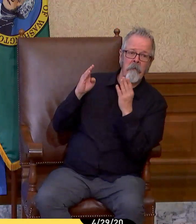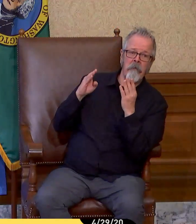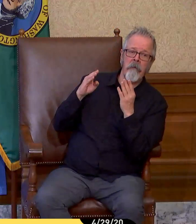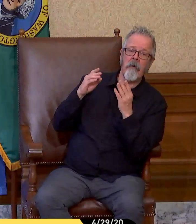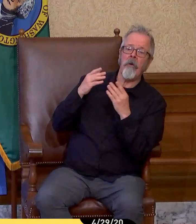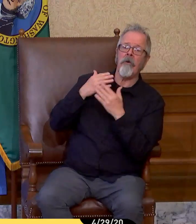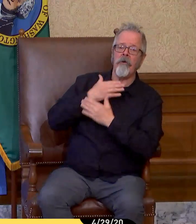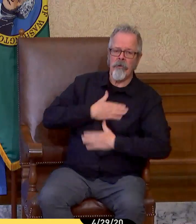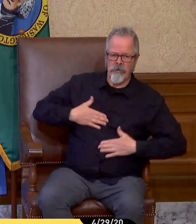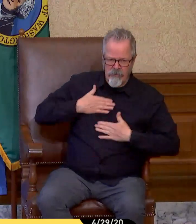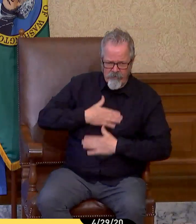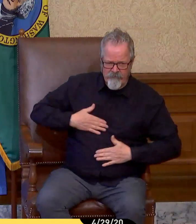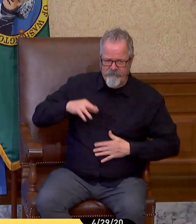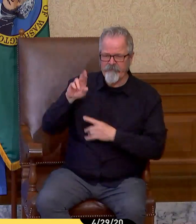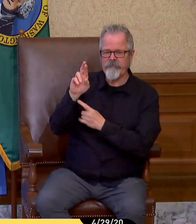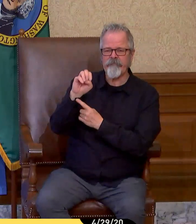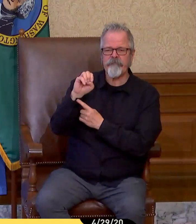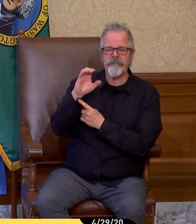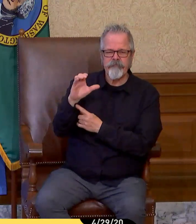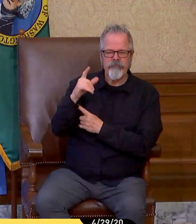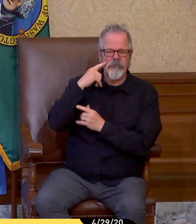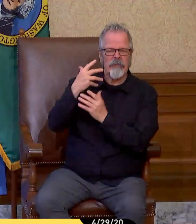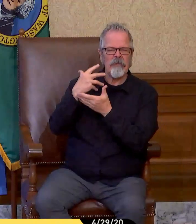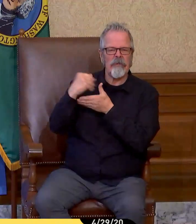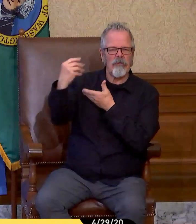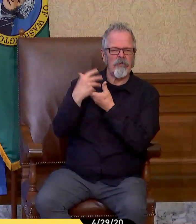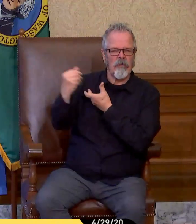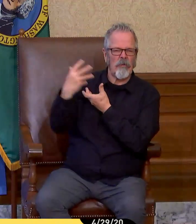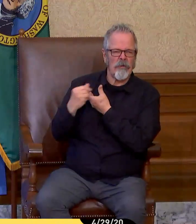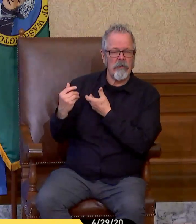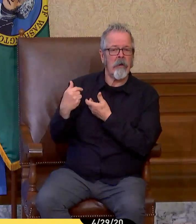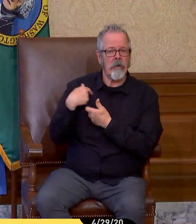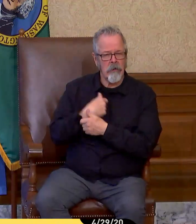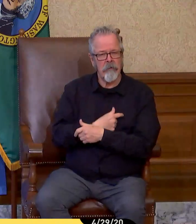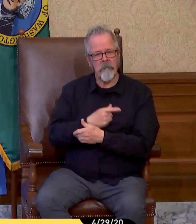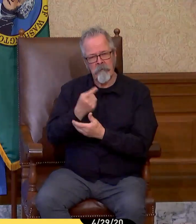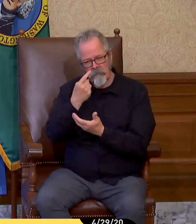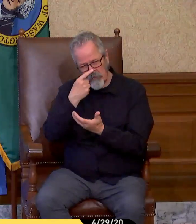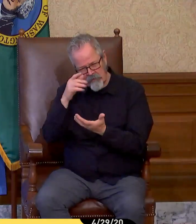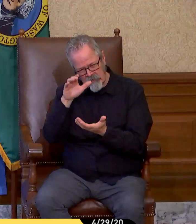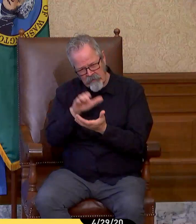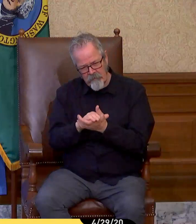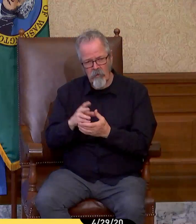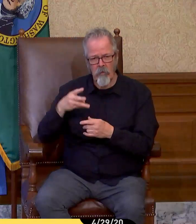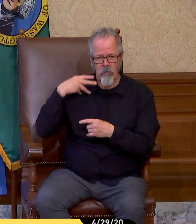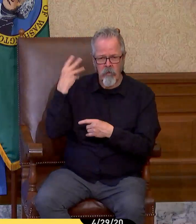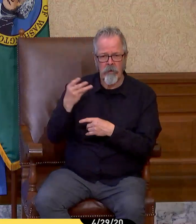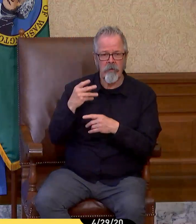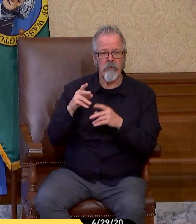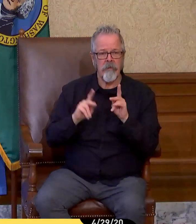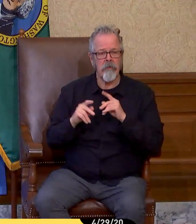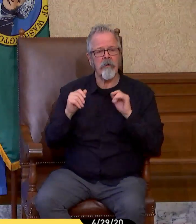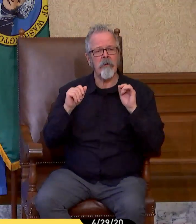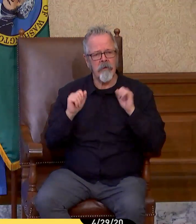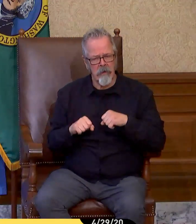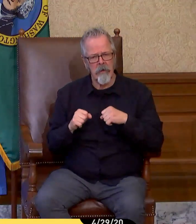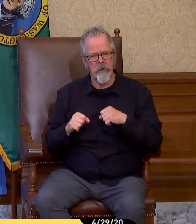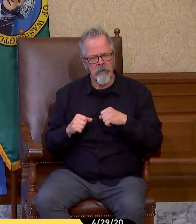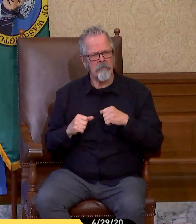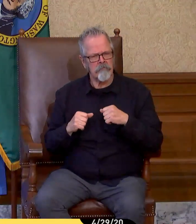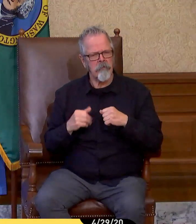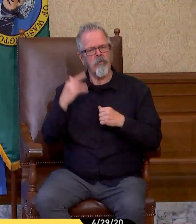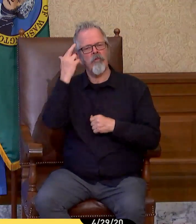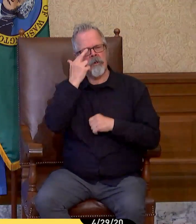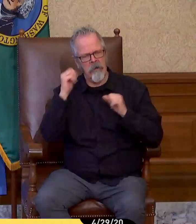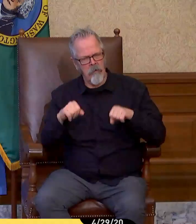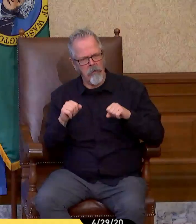be, because we don't want to have to shut down outdoor recreation again. We don't want to have to do this again. So we need people to